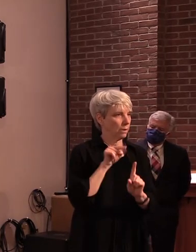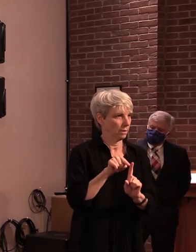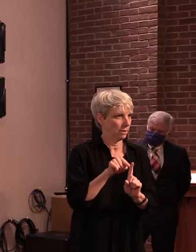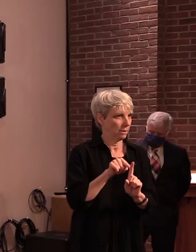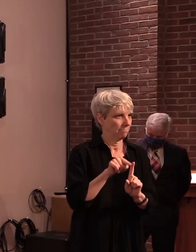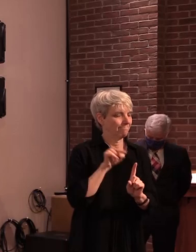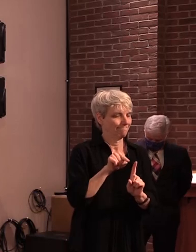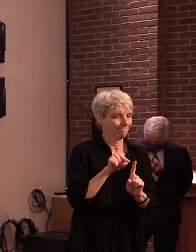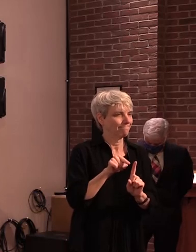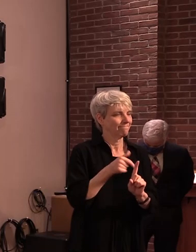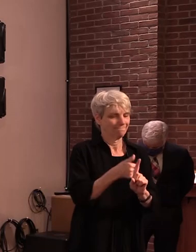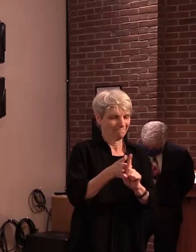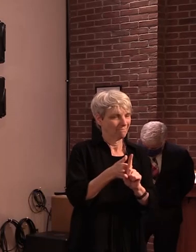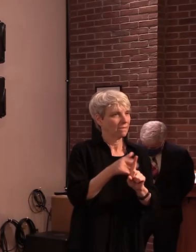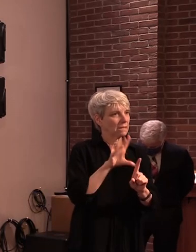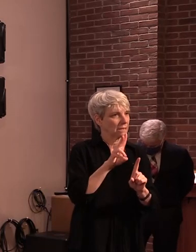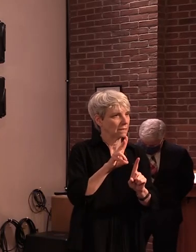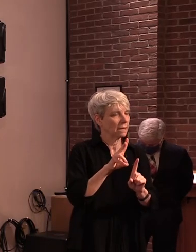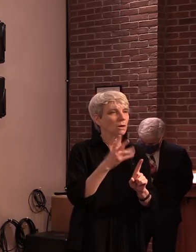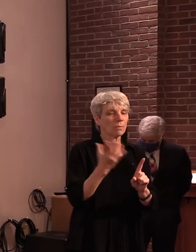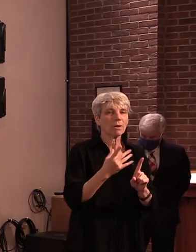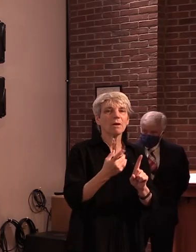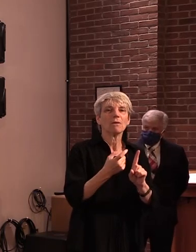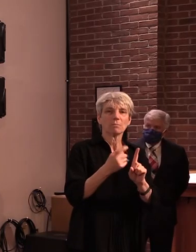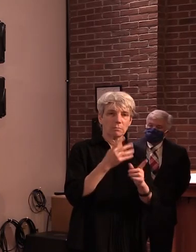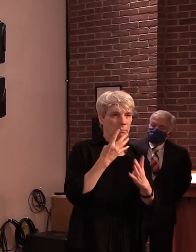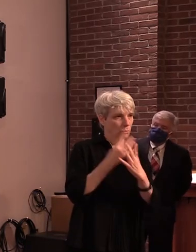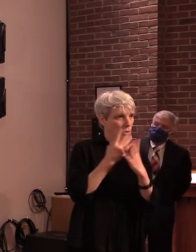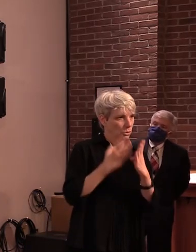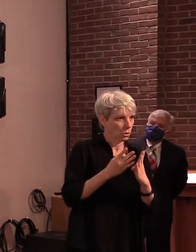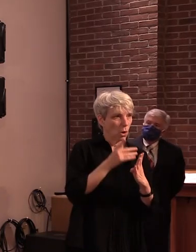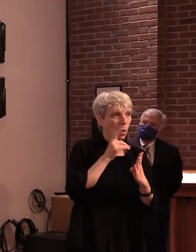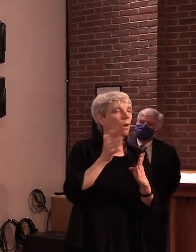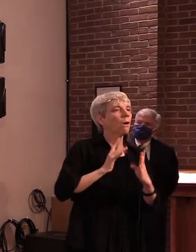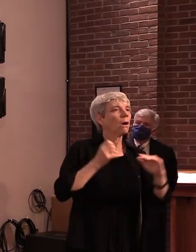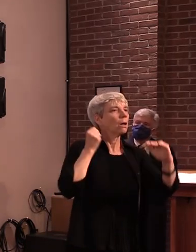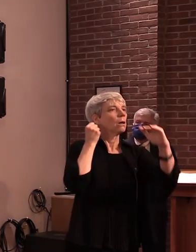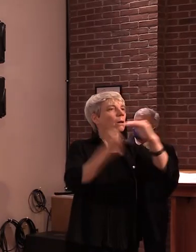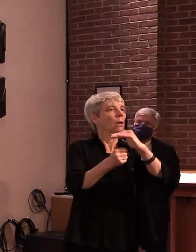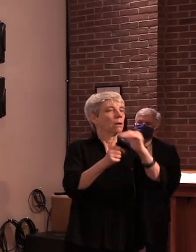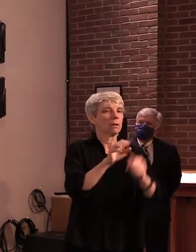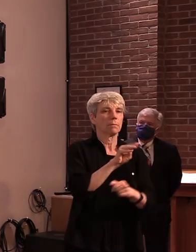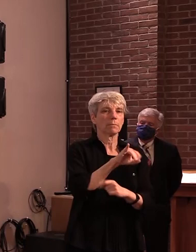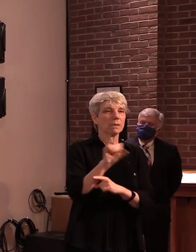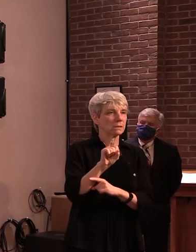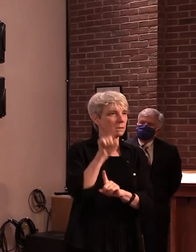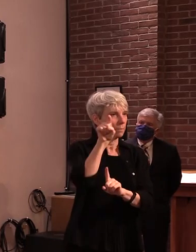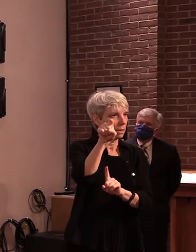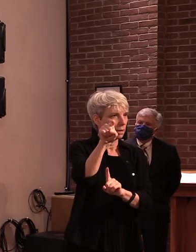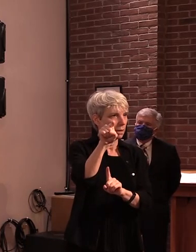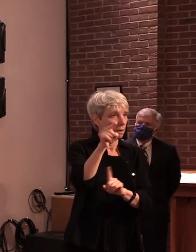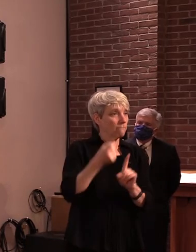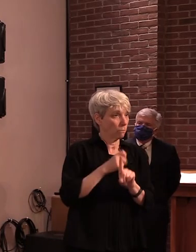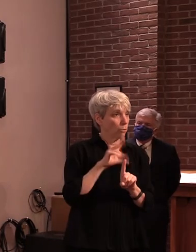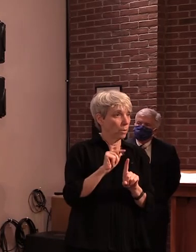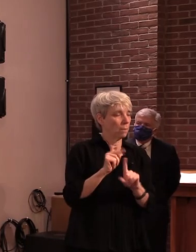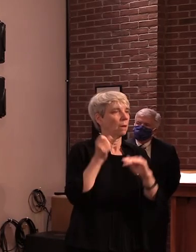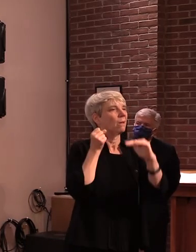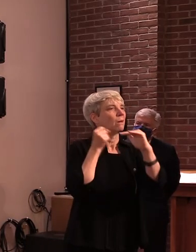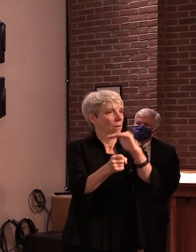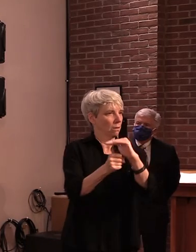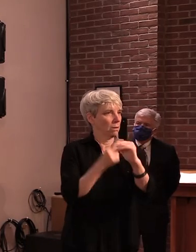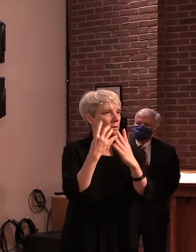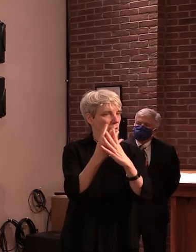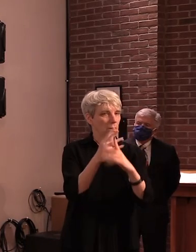to Vermont from the Tallahatchie County Correctional Facility in Tutwiler, Mississippi. These